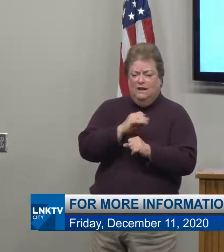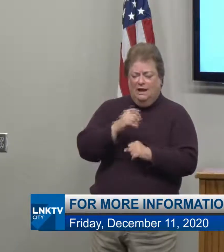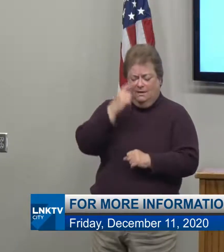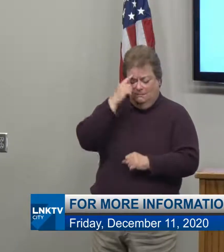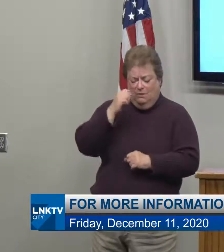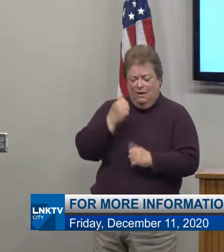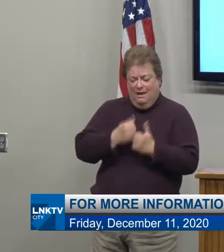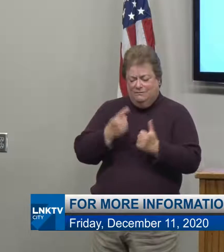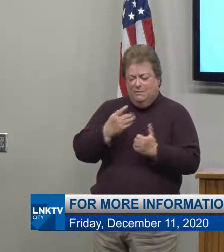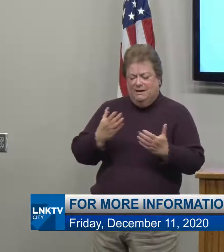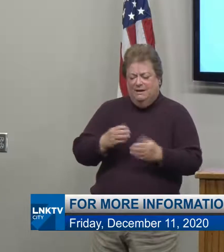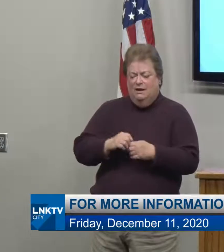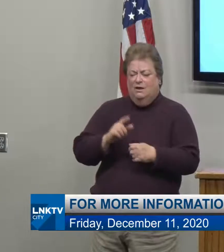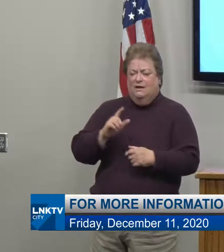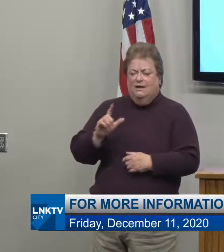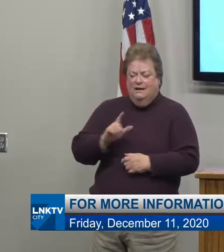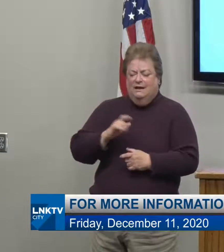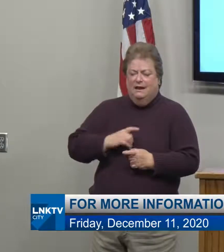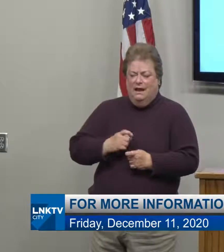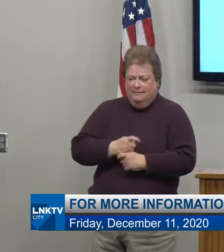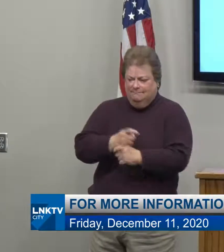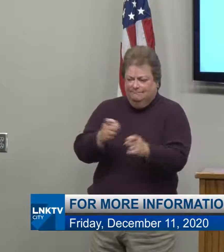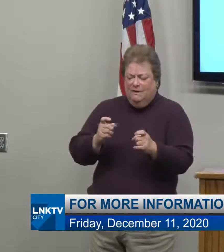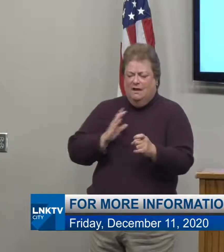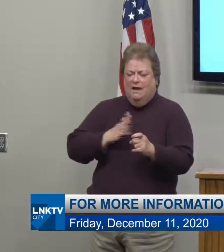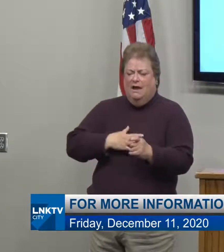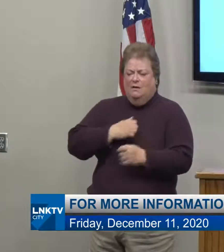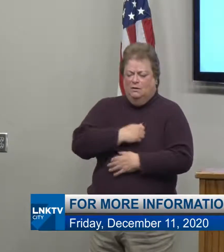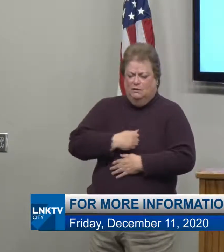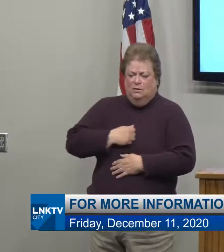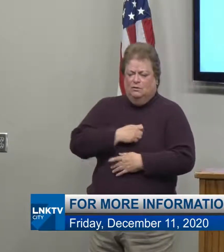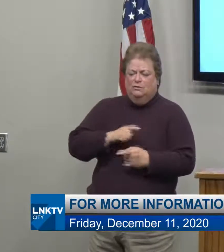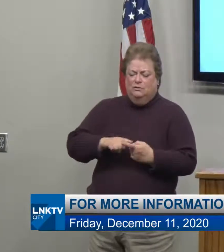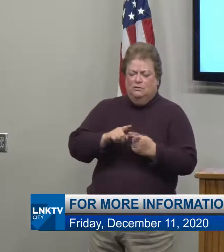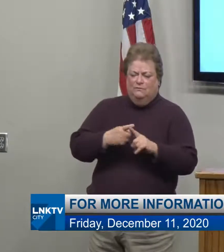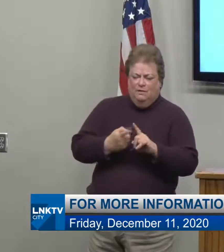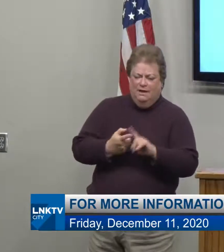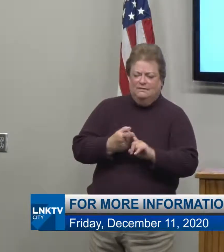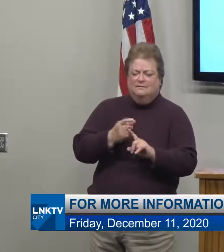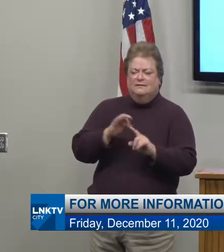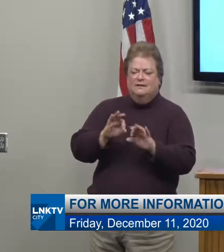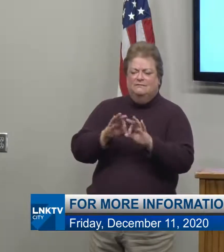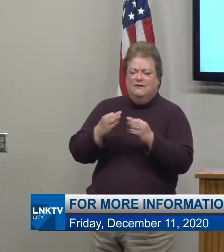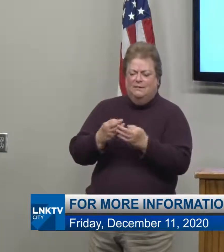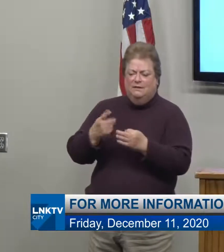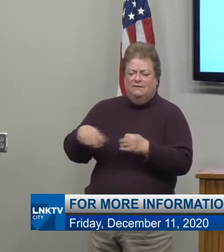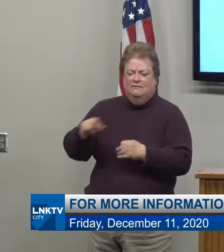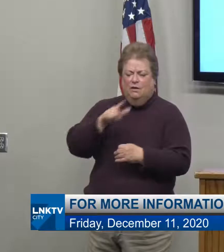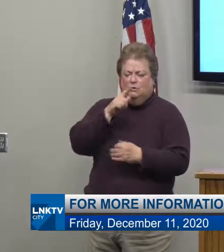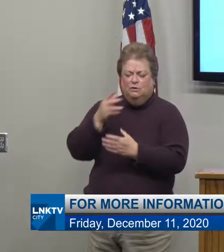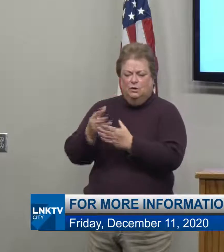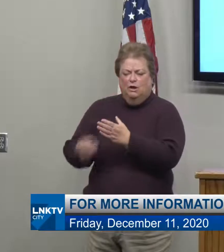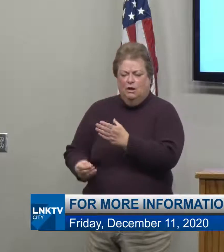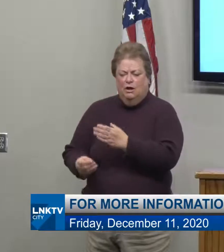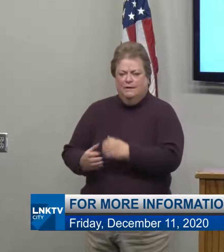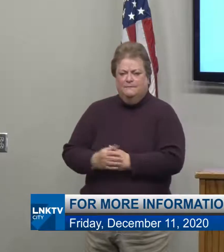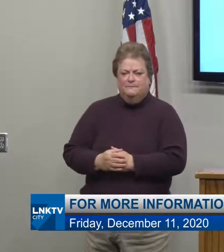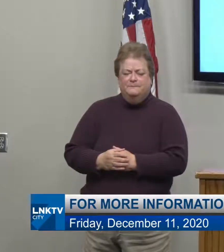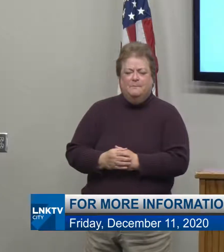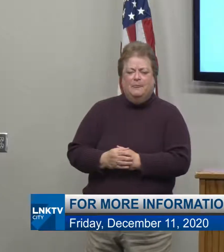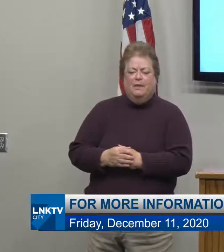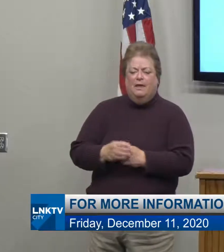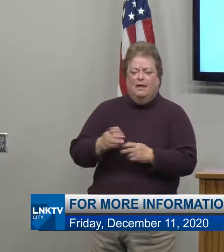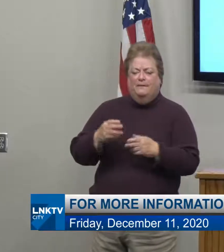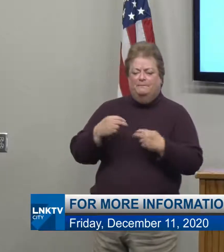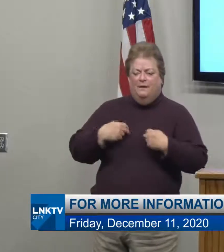in Lincoln, I offer condolences to the friends and families of those who've been lost. Health Director Pat Lopez is